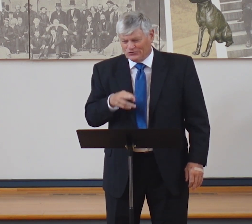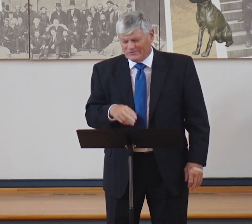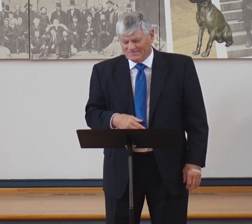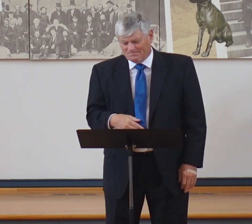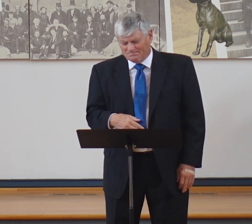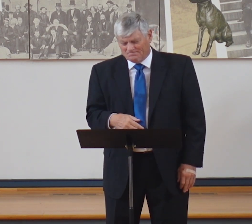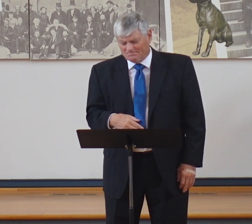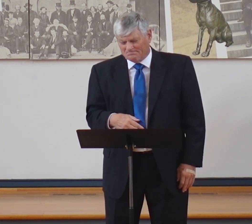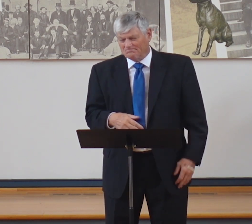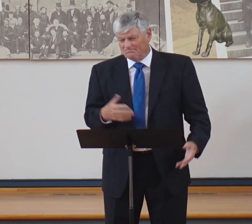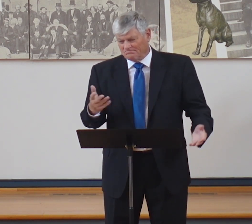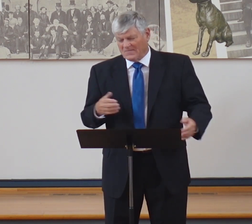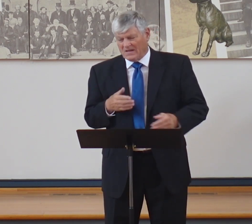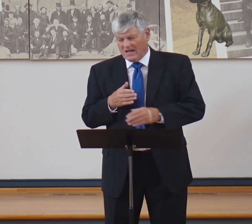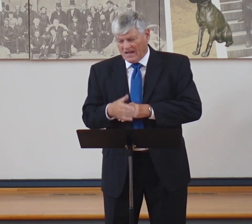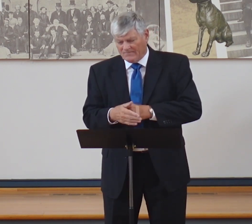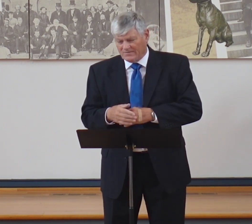they needed. So I felt for her.